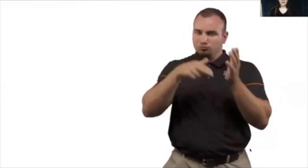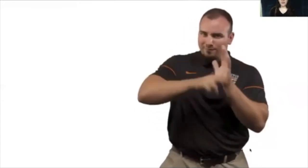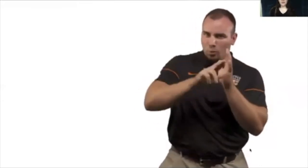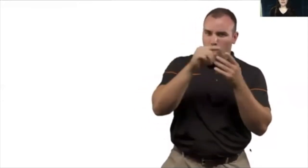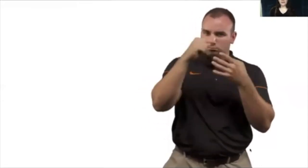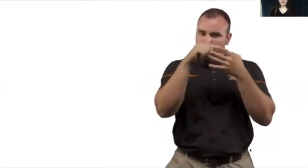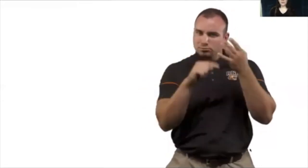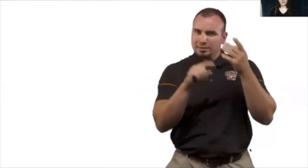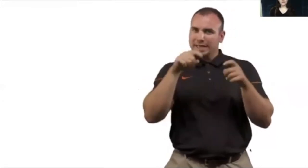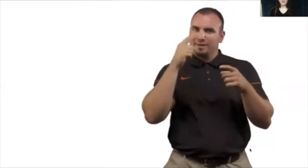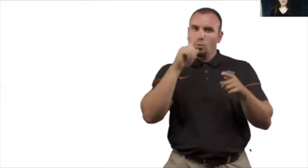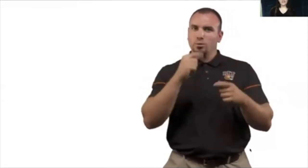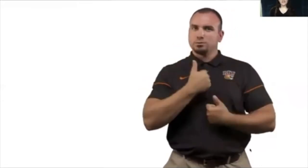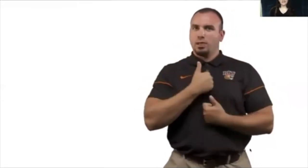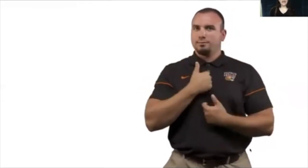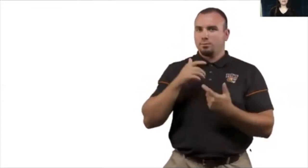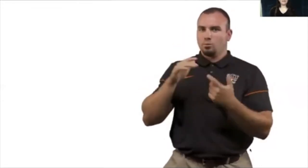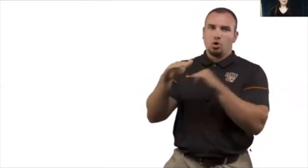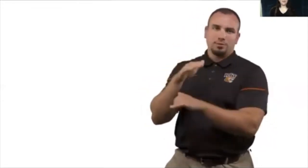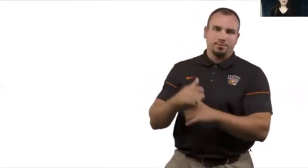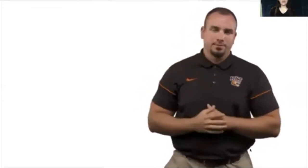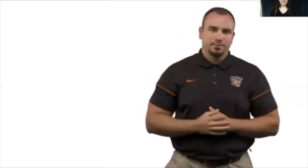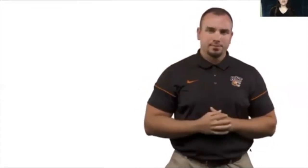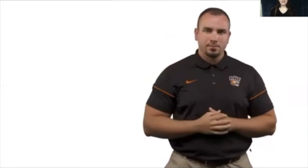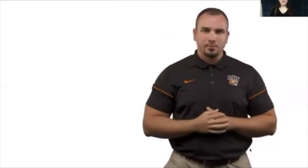know that you might have been exposed to COVID-19 and review